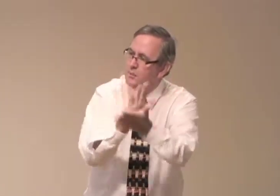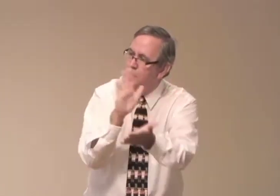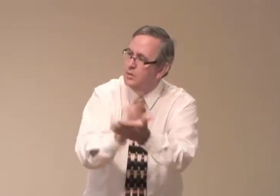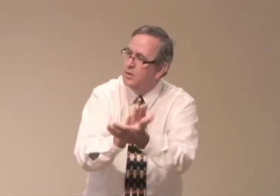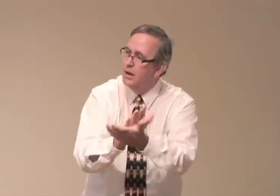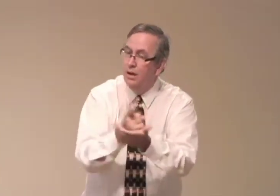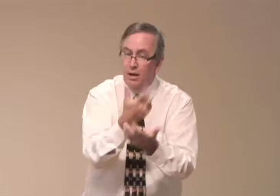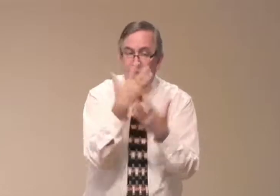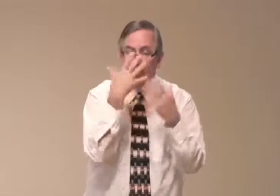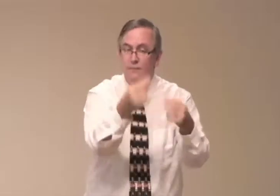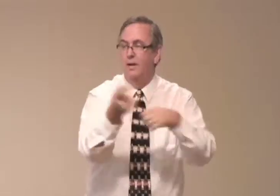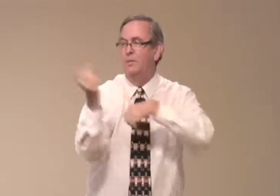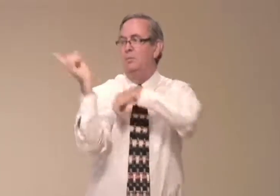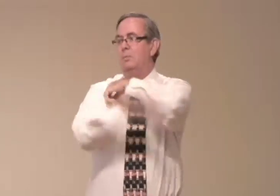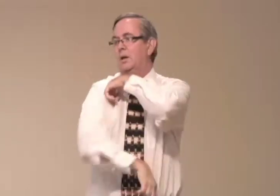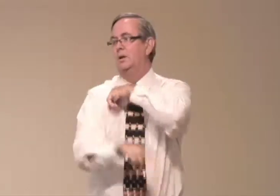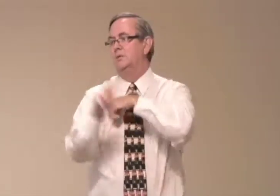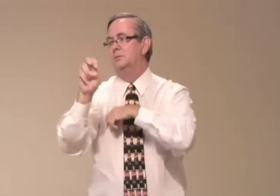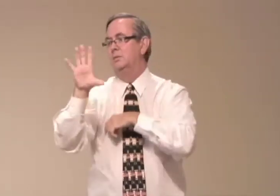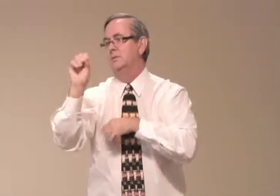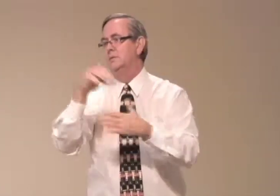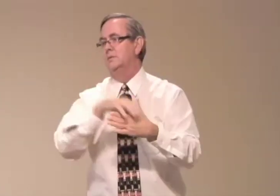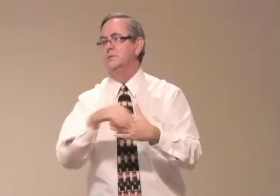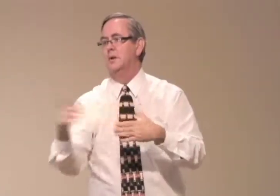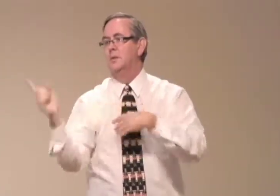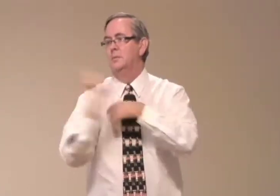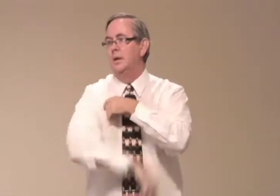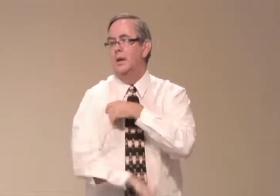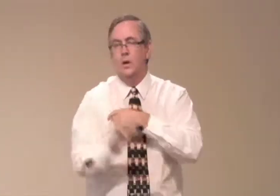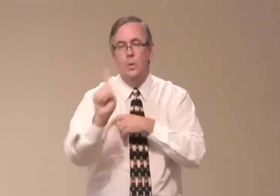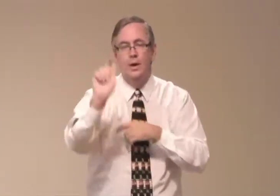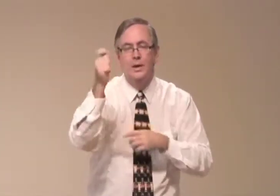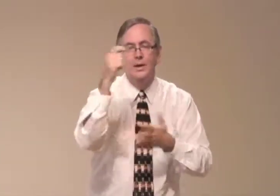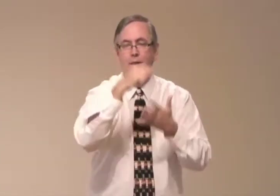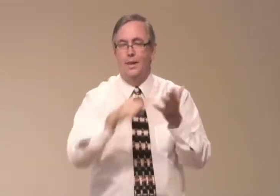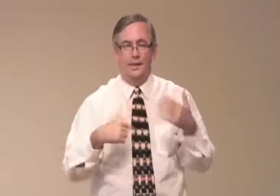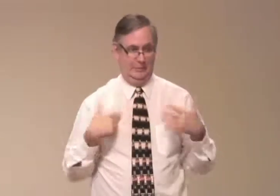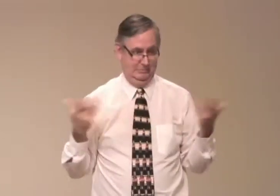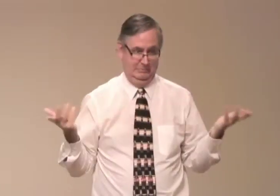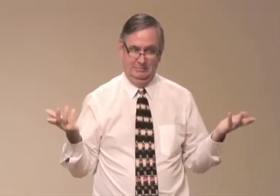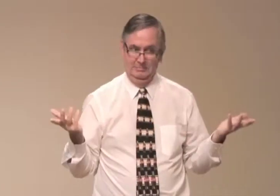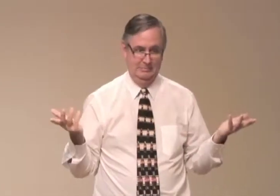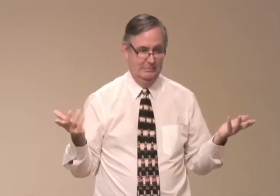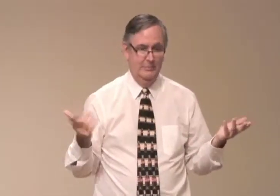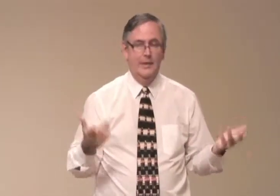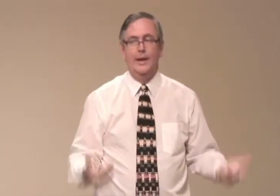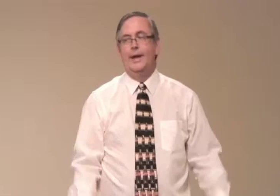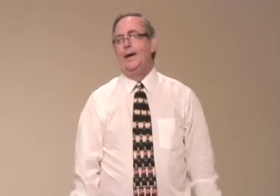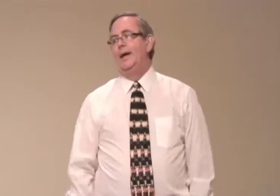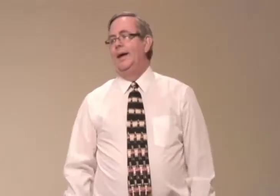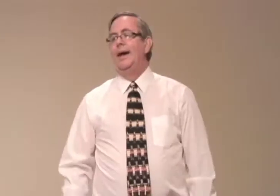go to get a paperwork signed. You can't just withdraw. It's going to cost him $150. He took this roof key.